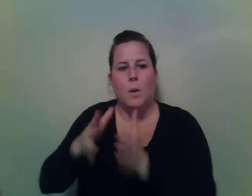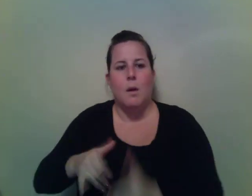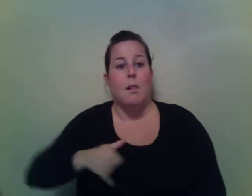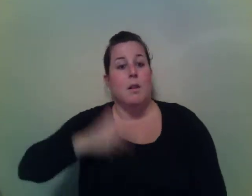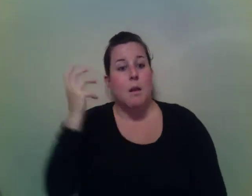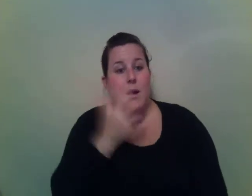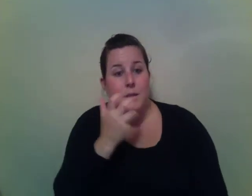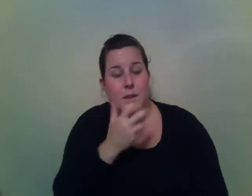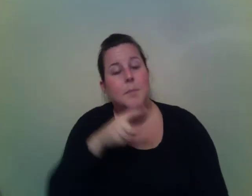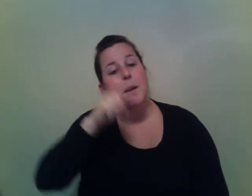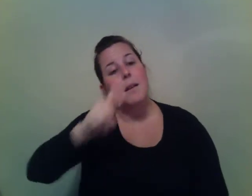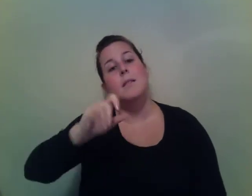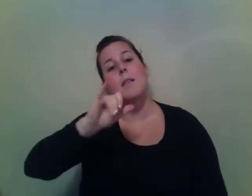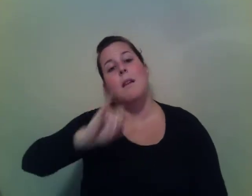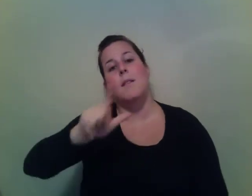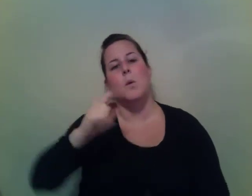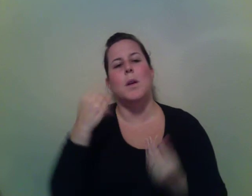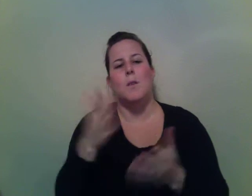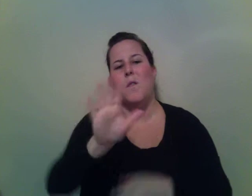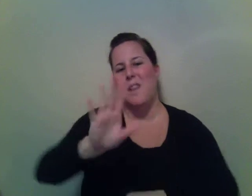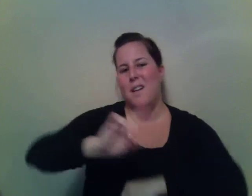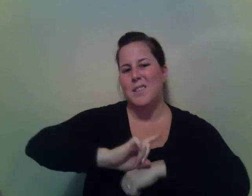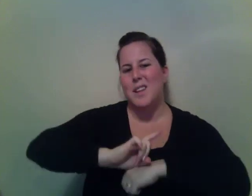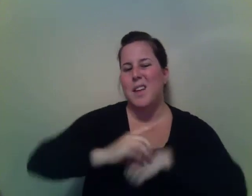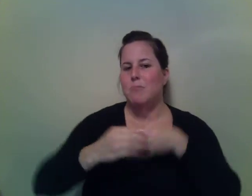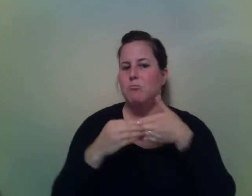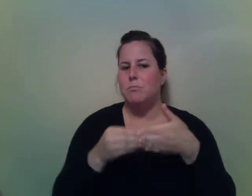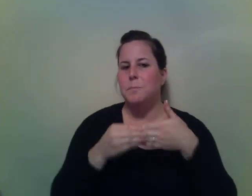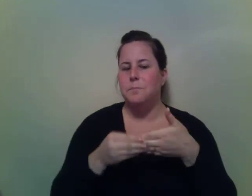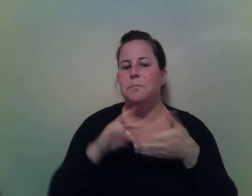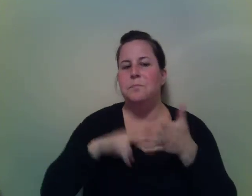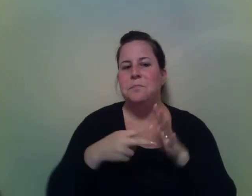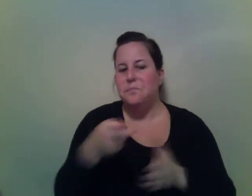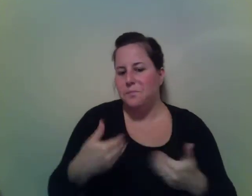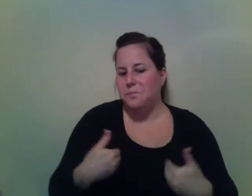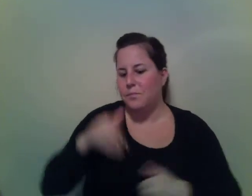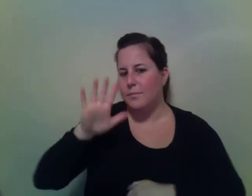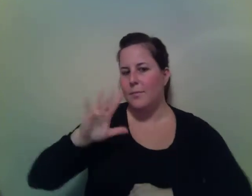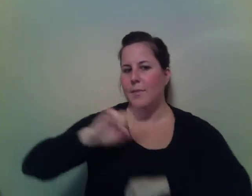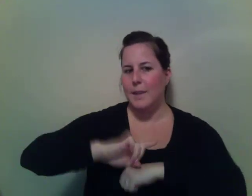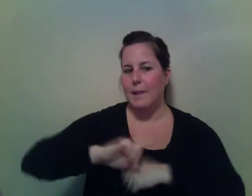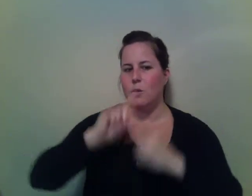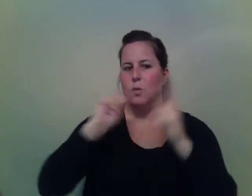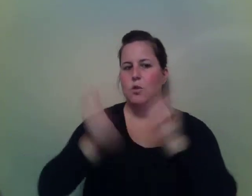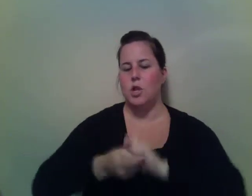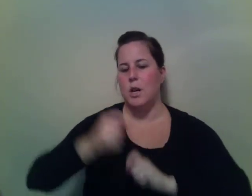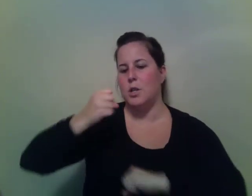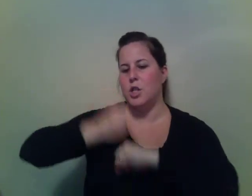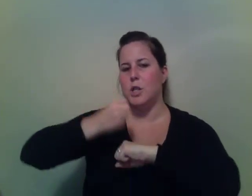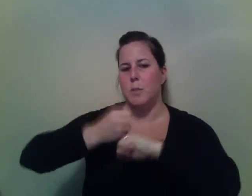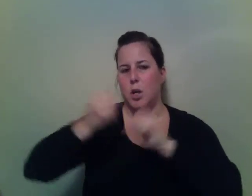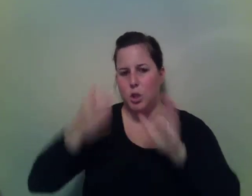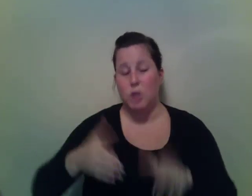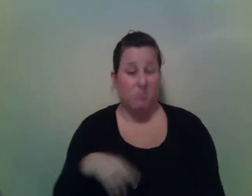a five-day grace period. And that means you have five days to change the sponsor. And really, you can even change the